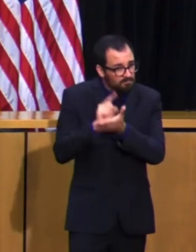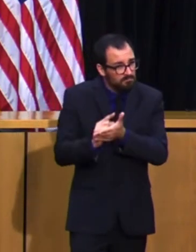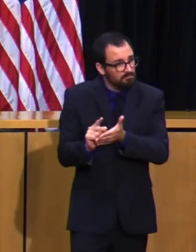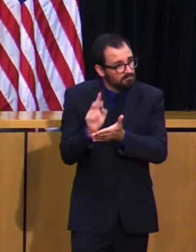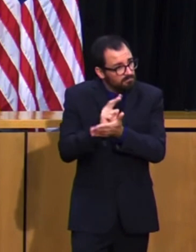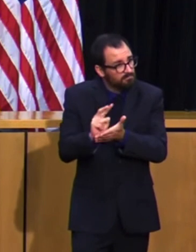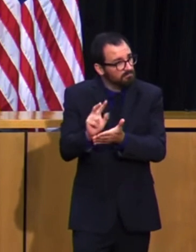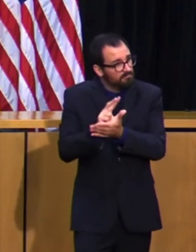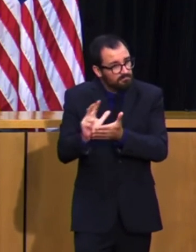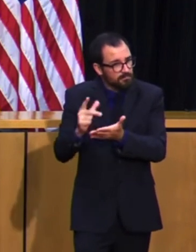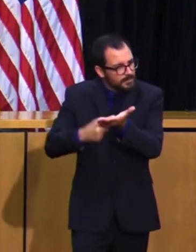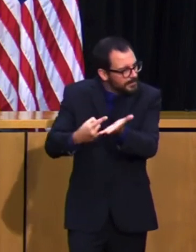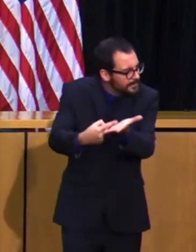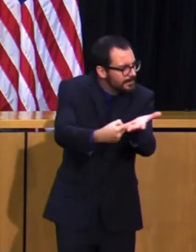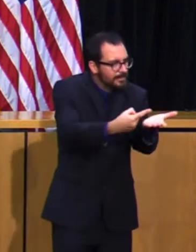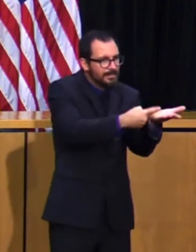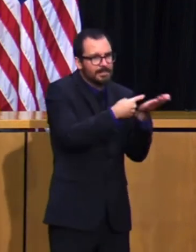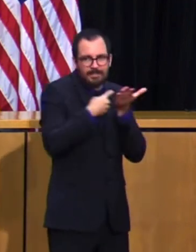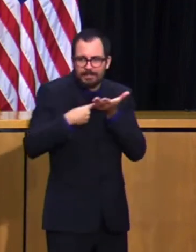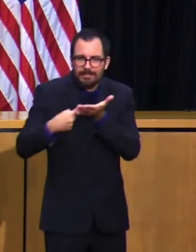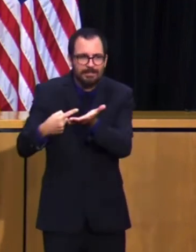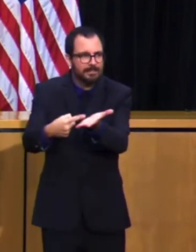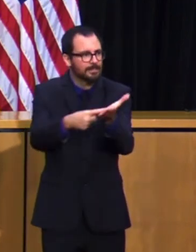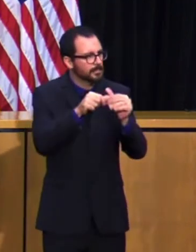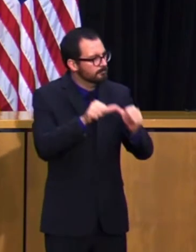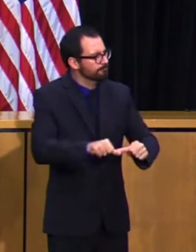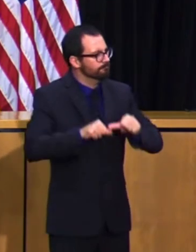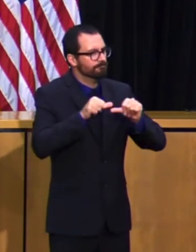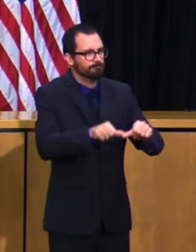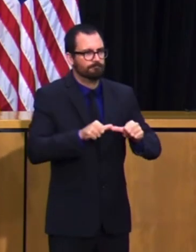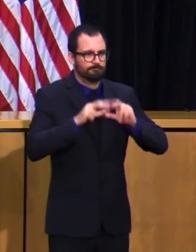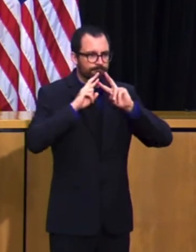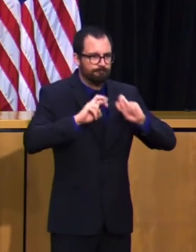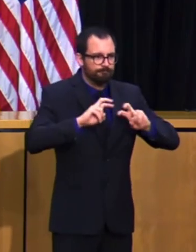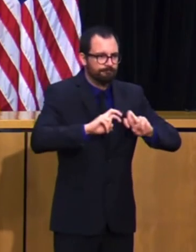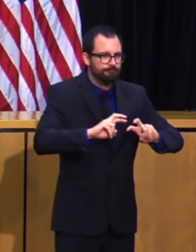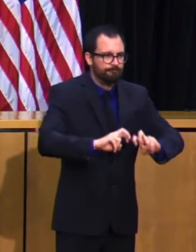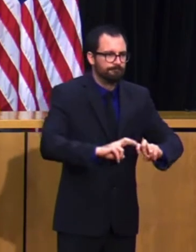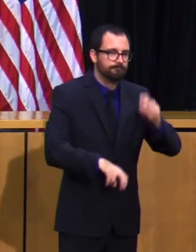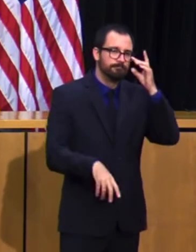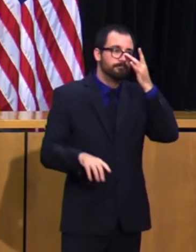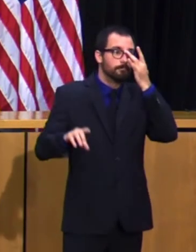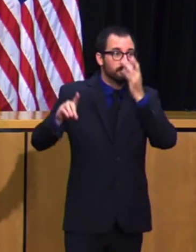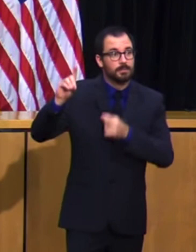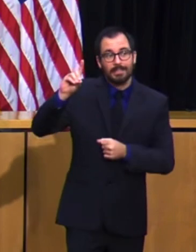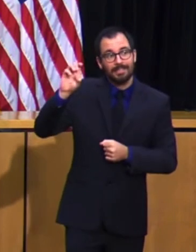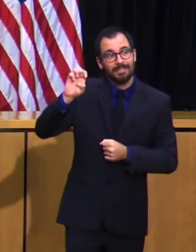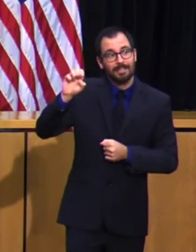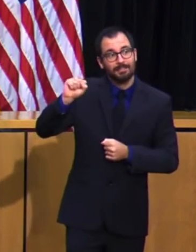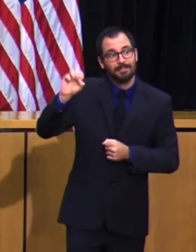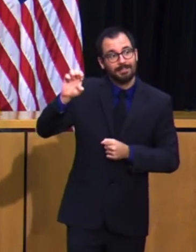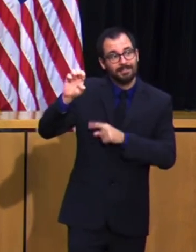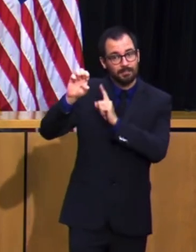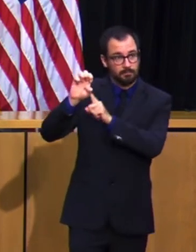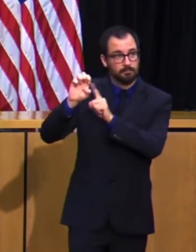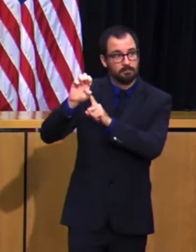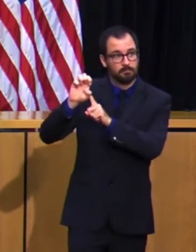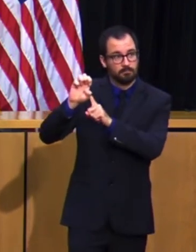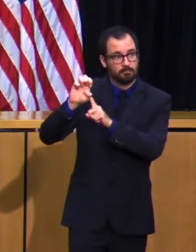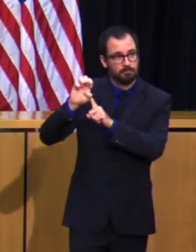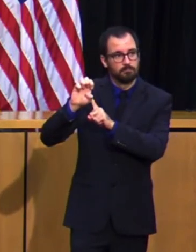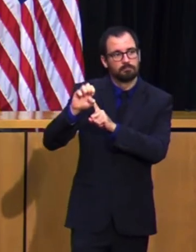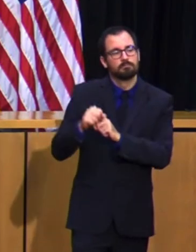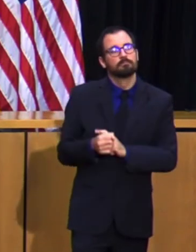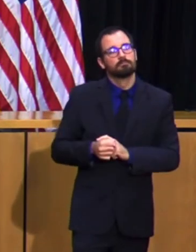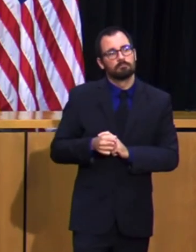the guidance that was offered by DESE are due in about 10 days. But I don't know why you would literally say to people, it's all this way or